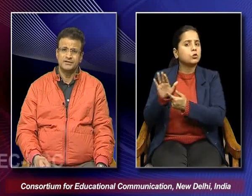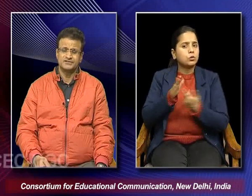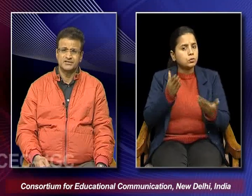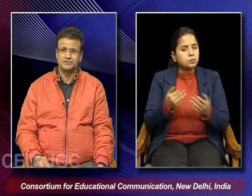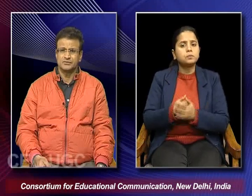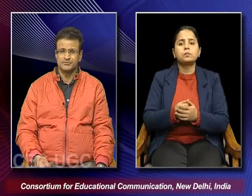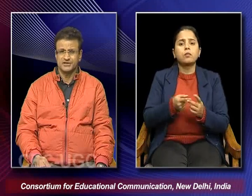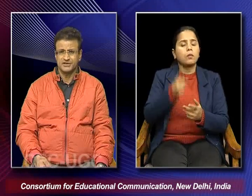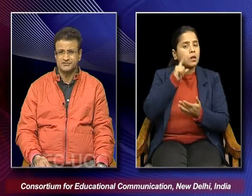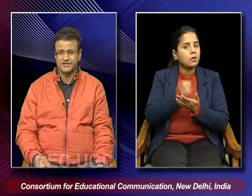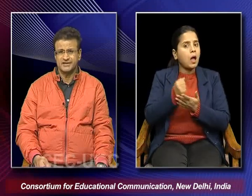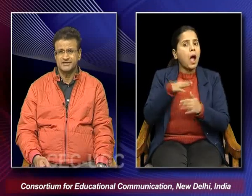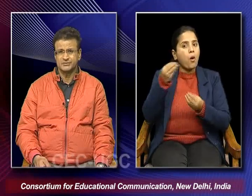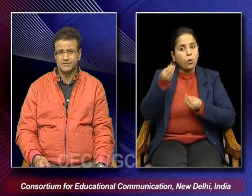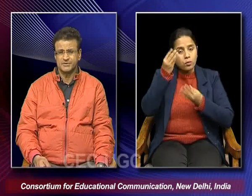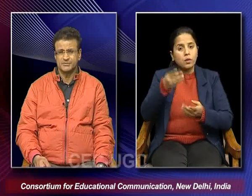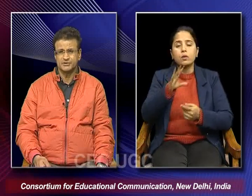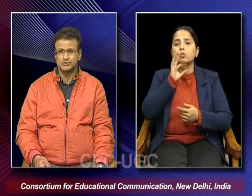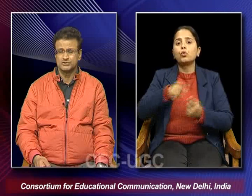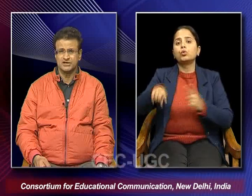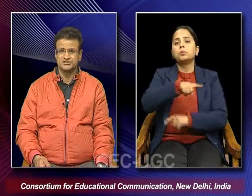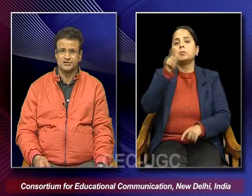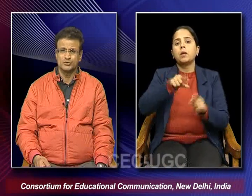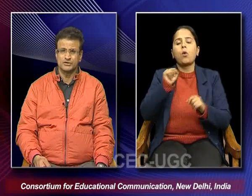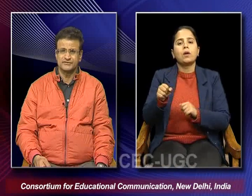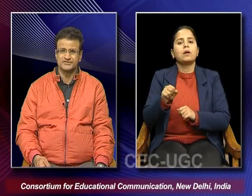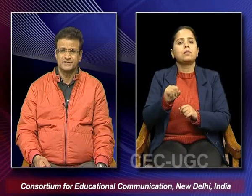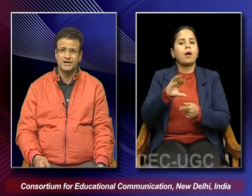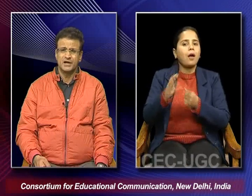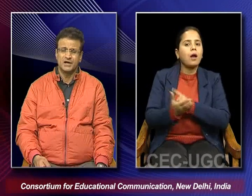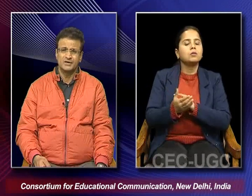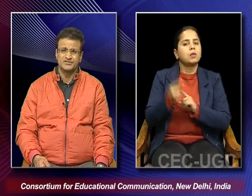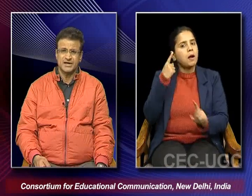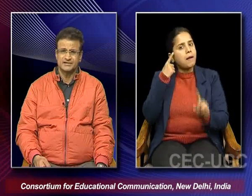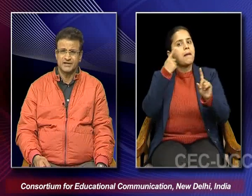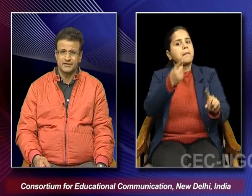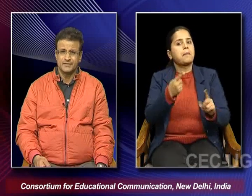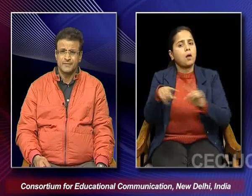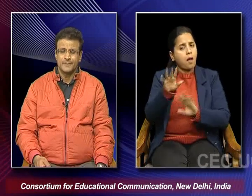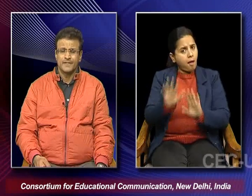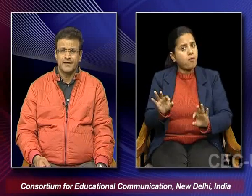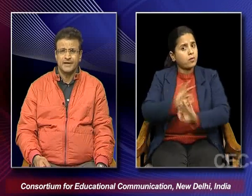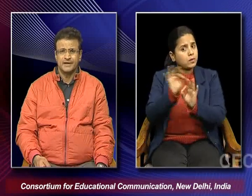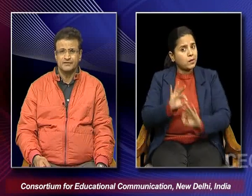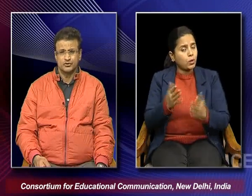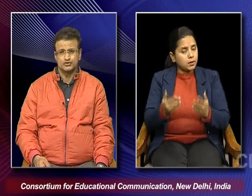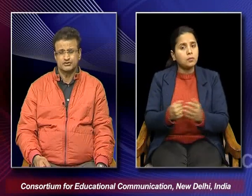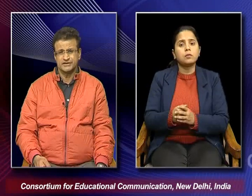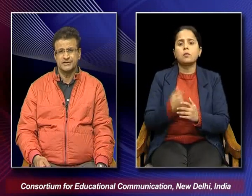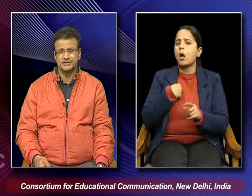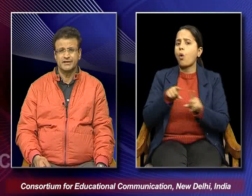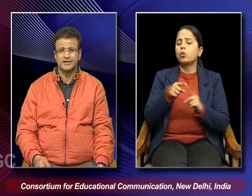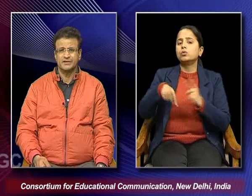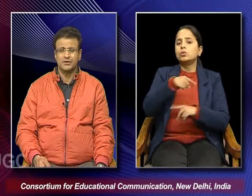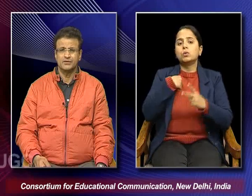it is trying to communicate reality to the people through the cultural motives which are there. And we also